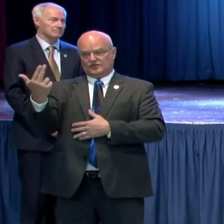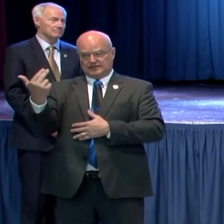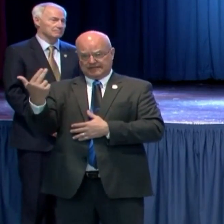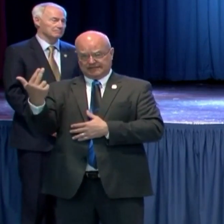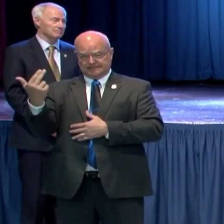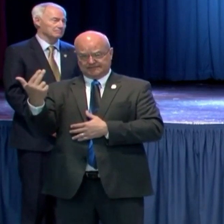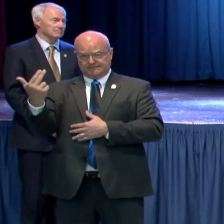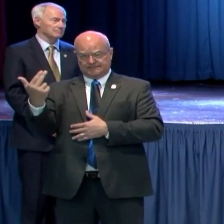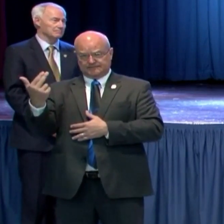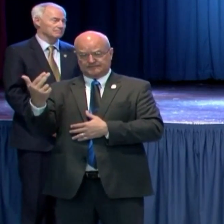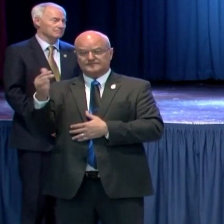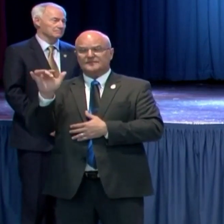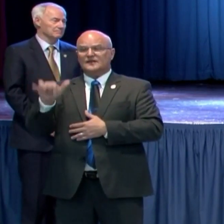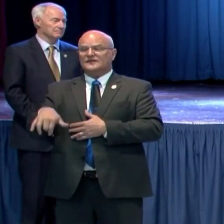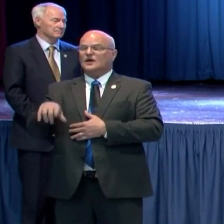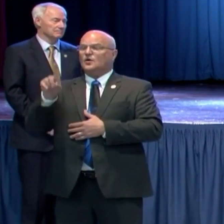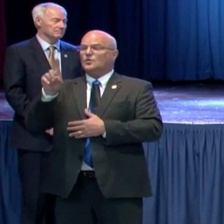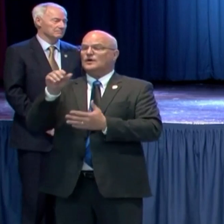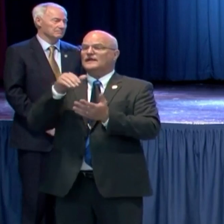4,813. Of those,